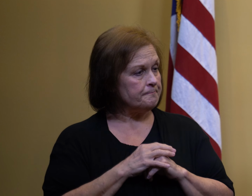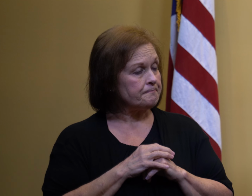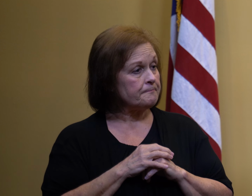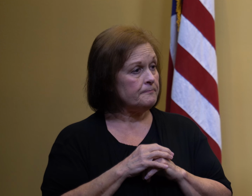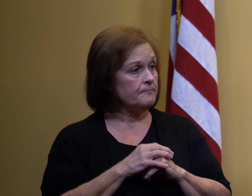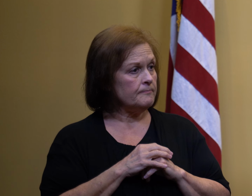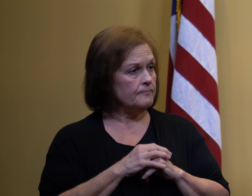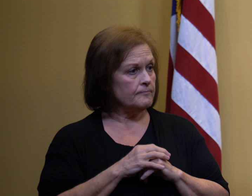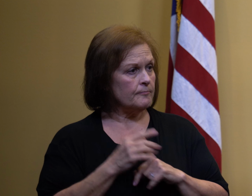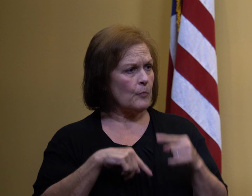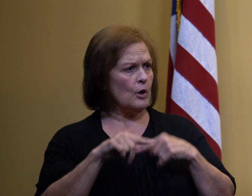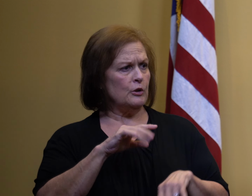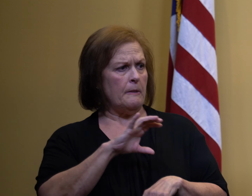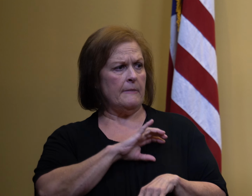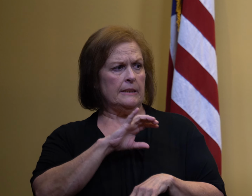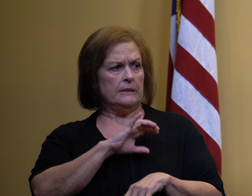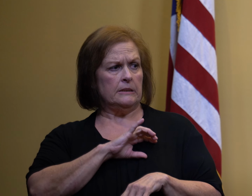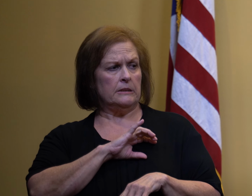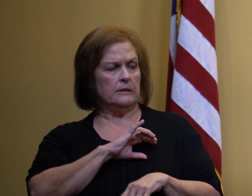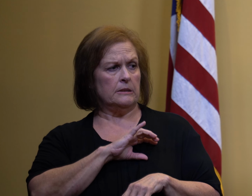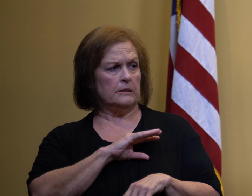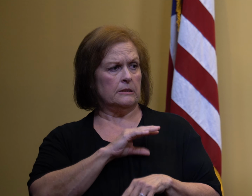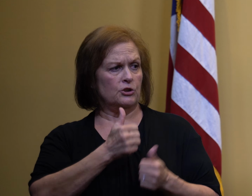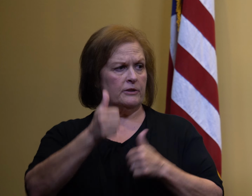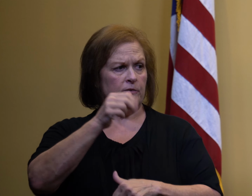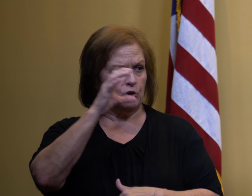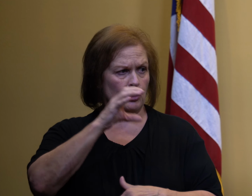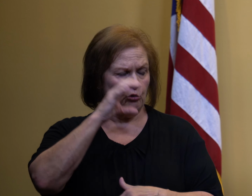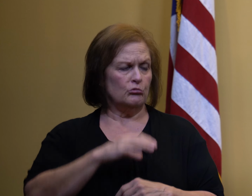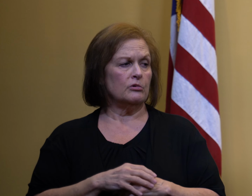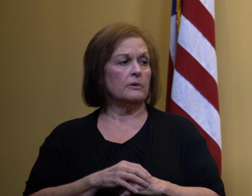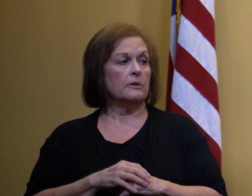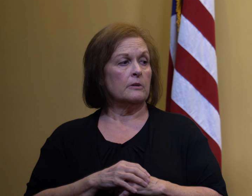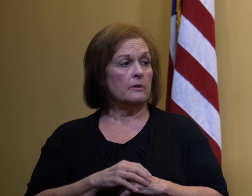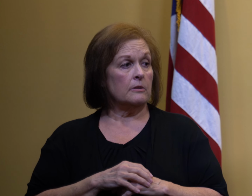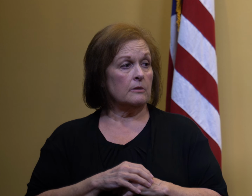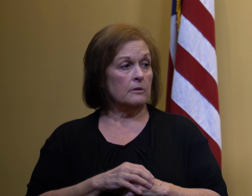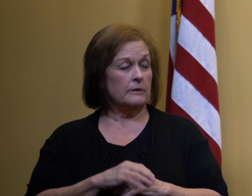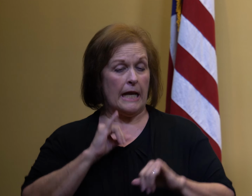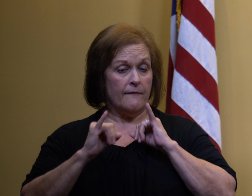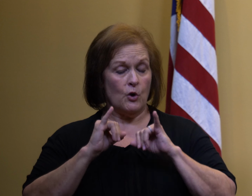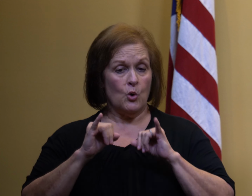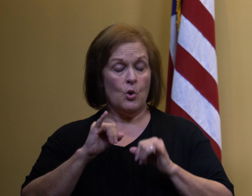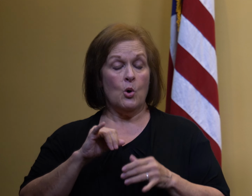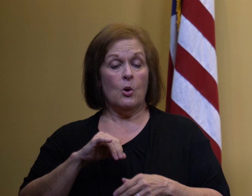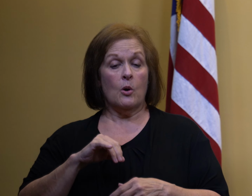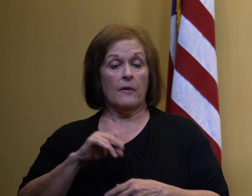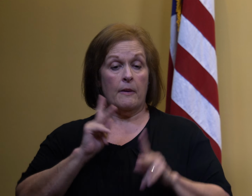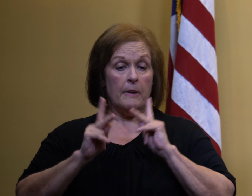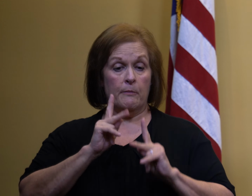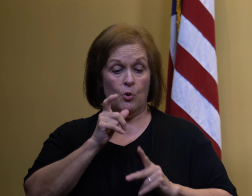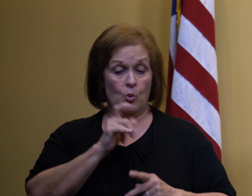morning. So going back to the police chief search, yes. After those assessment interviews, the external stakeholders